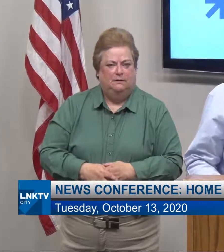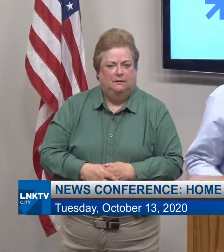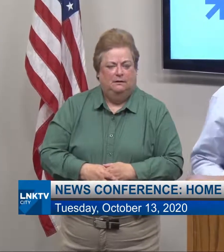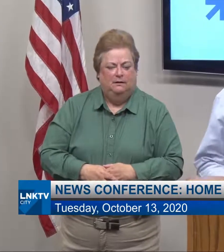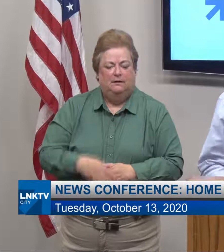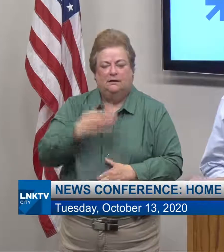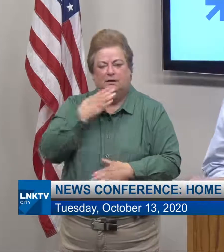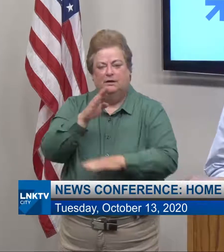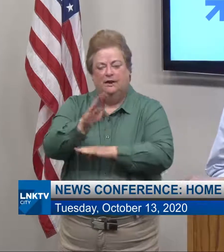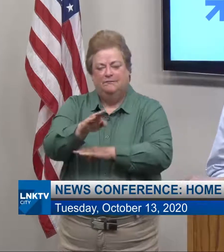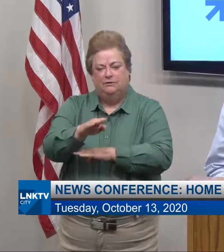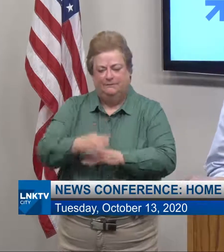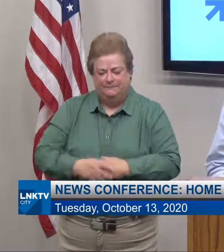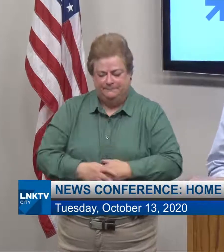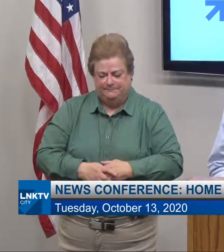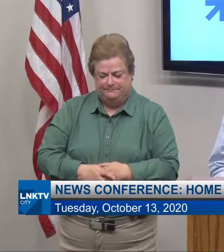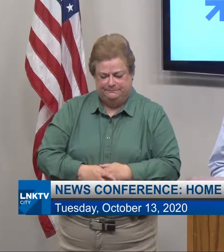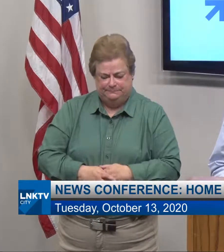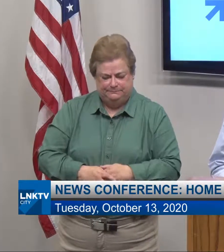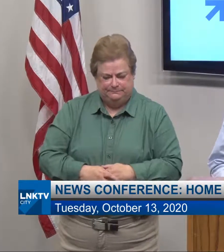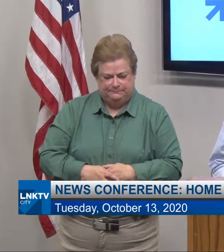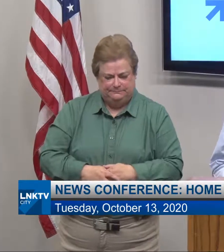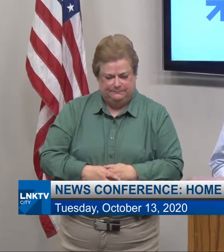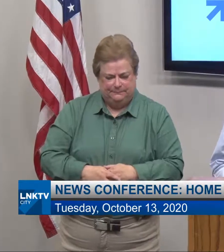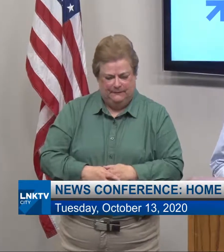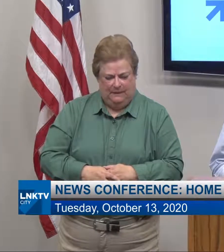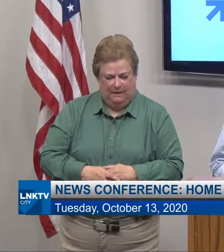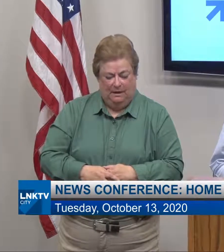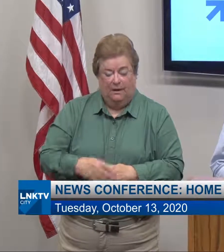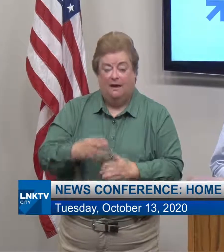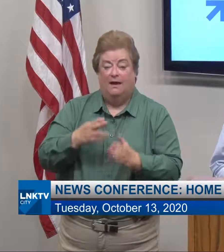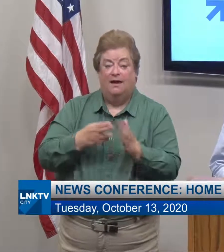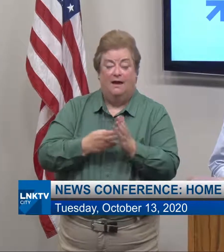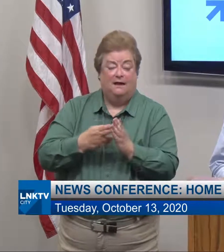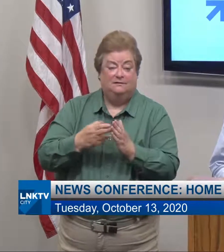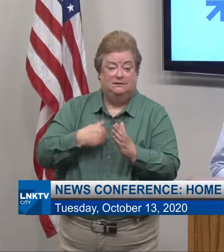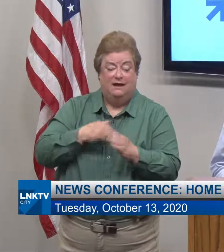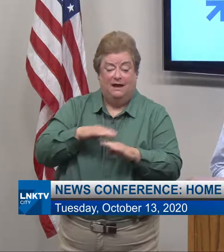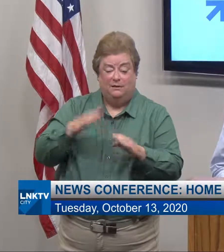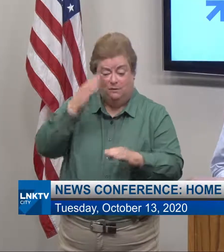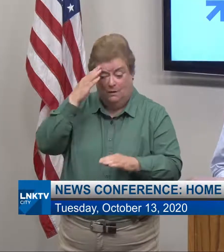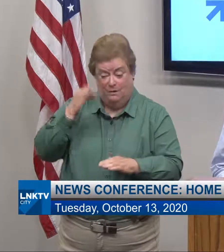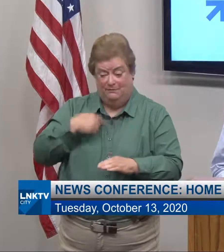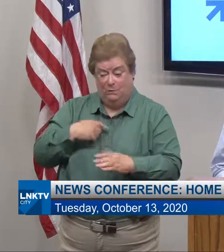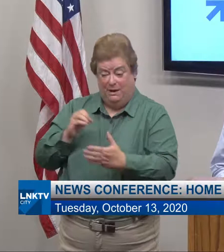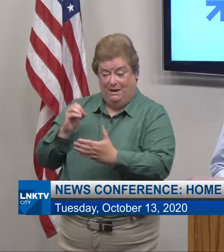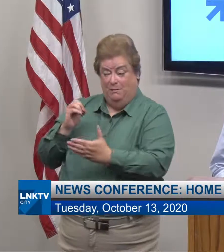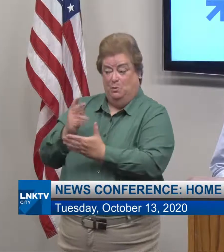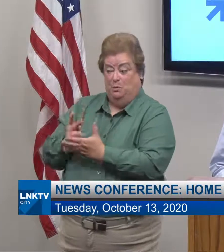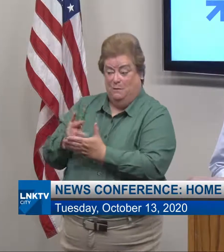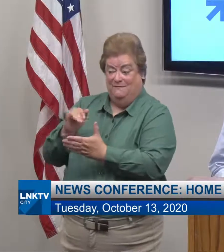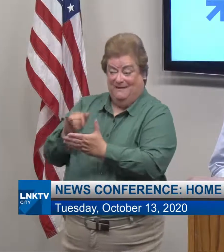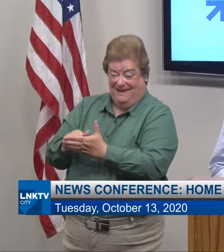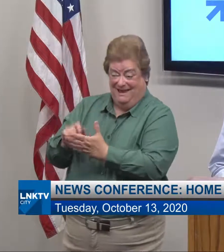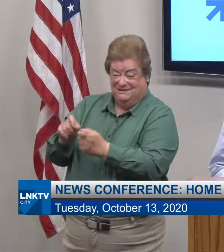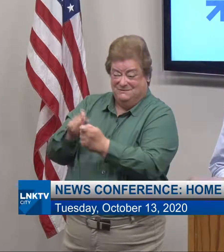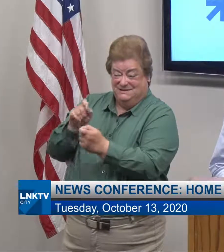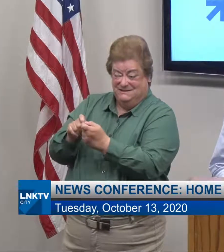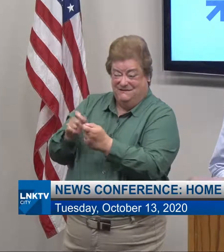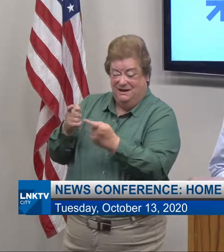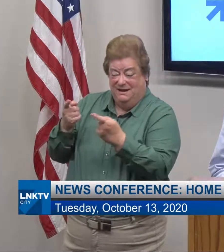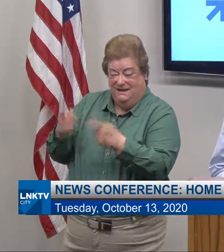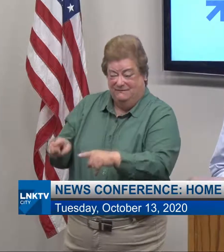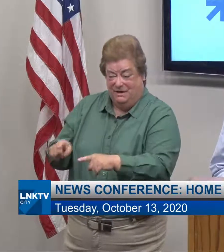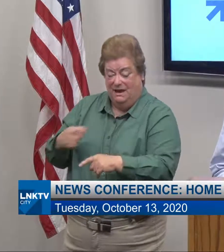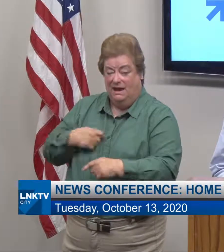Good afternoon. I honestly do not know if we've approved this specific event. First